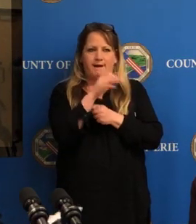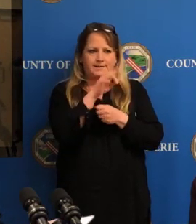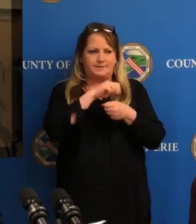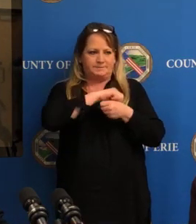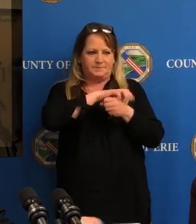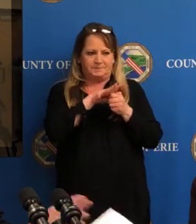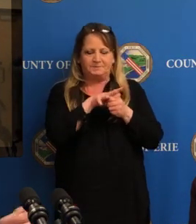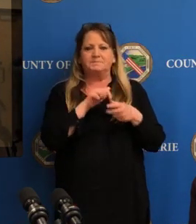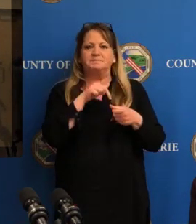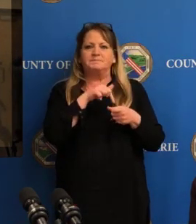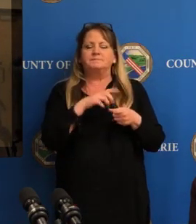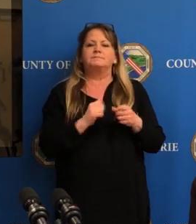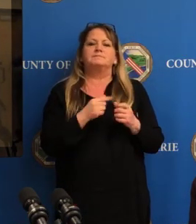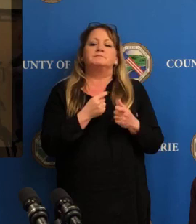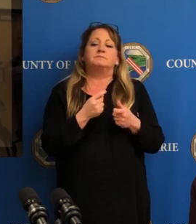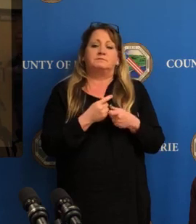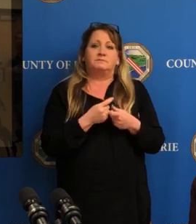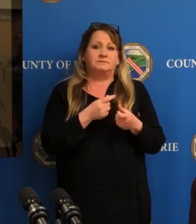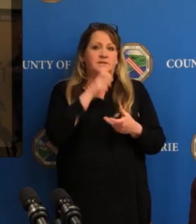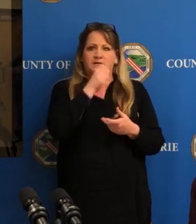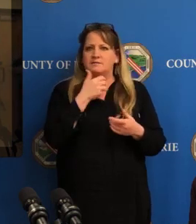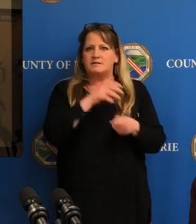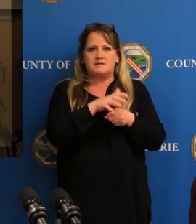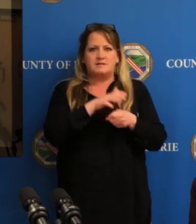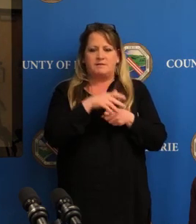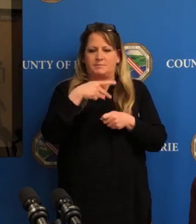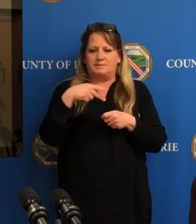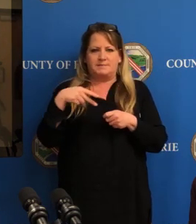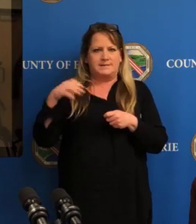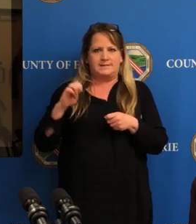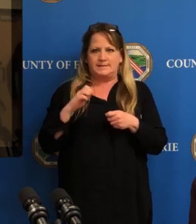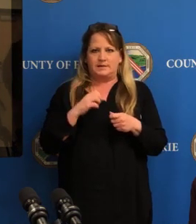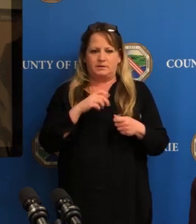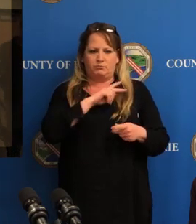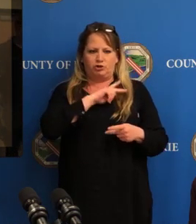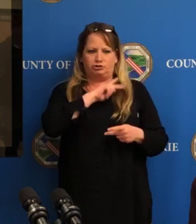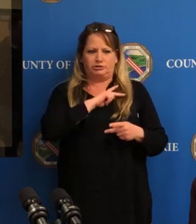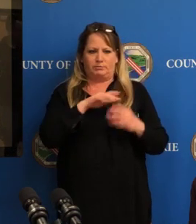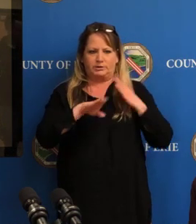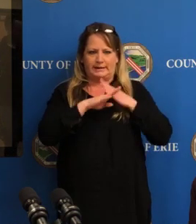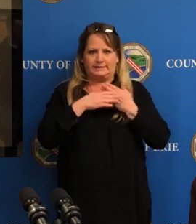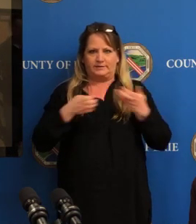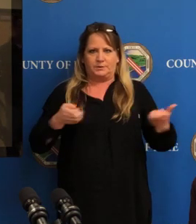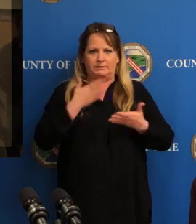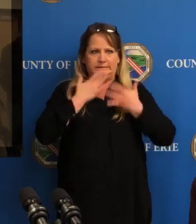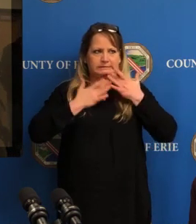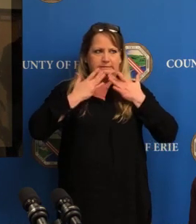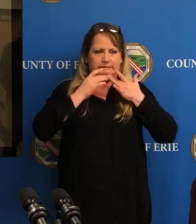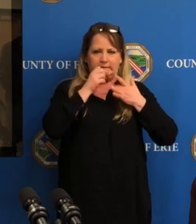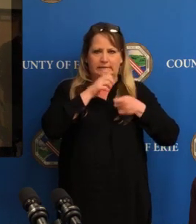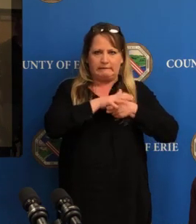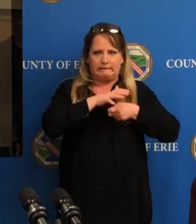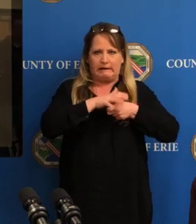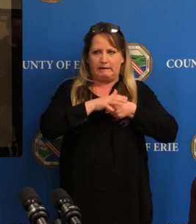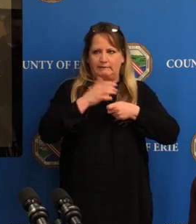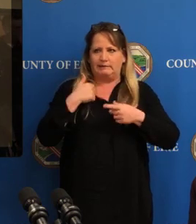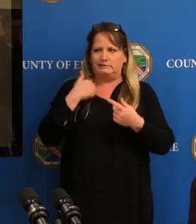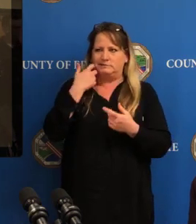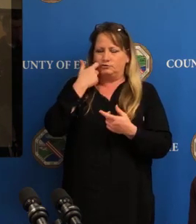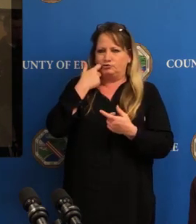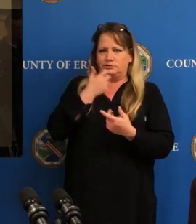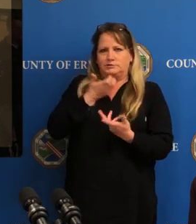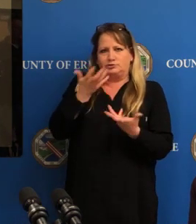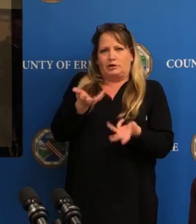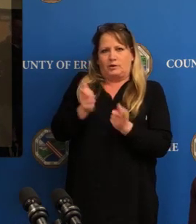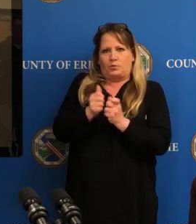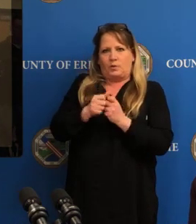a shortage of PPEs, personal protective equipment. I've been in touch with the governor's office and had a phone call just recently.